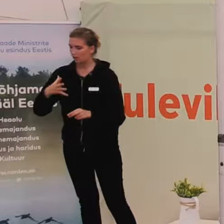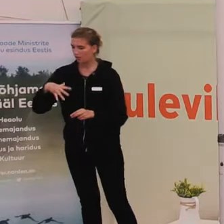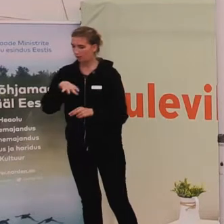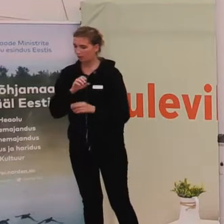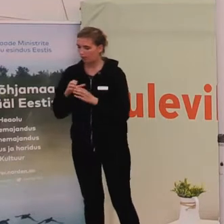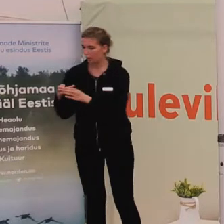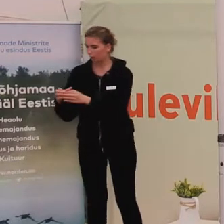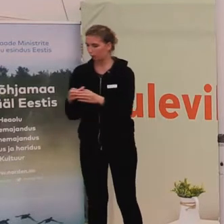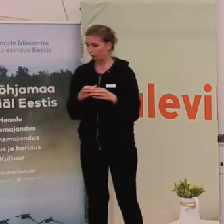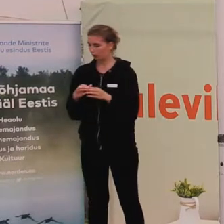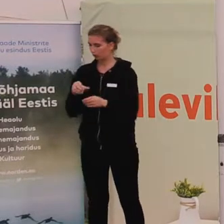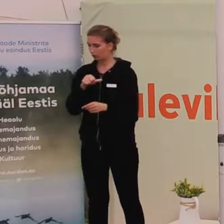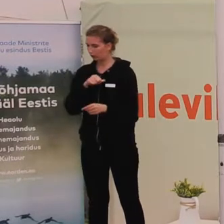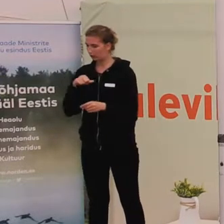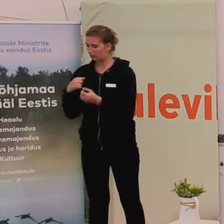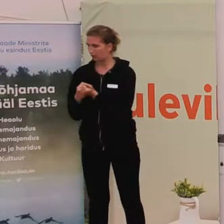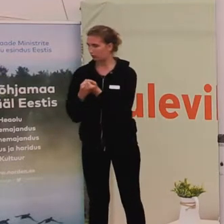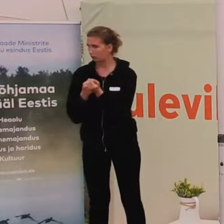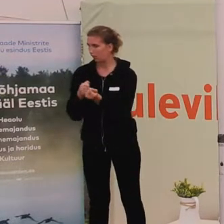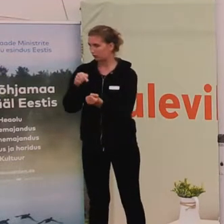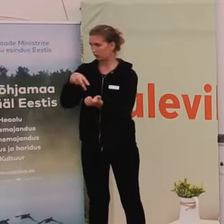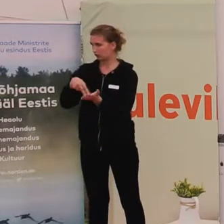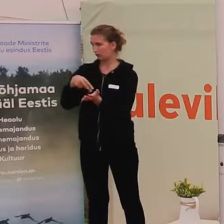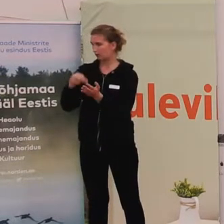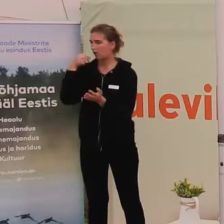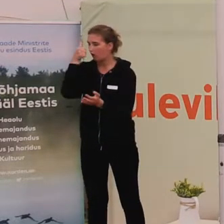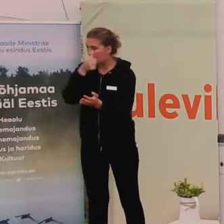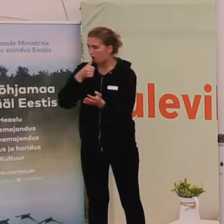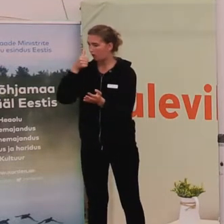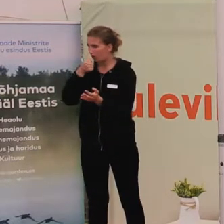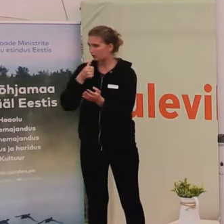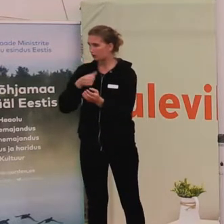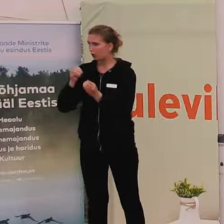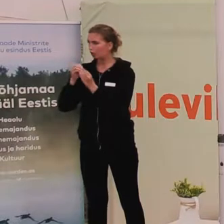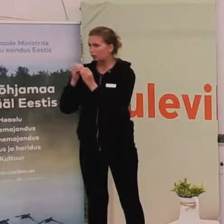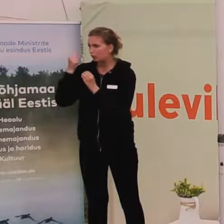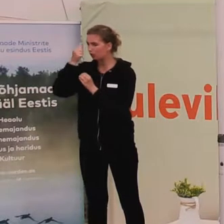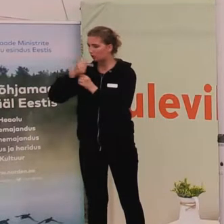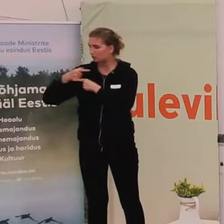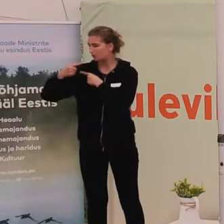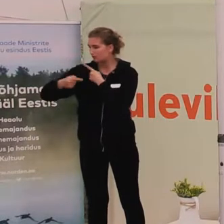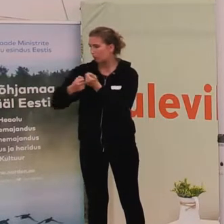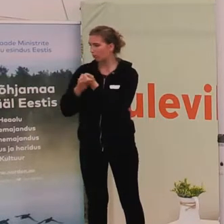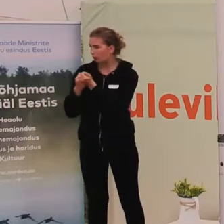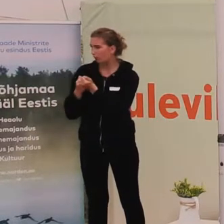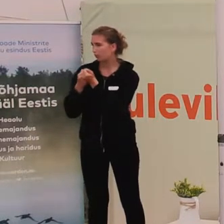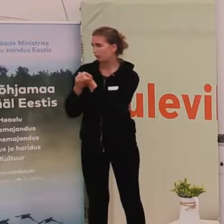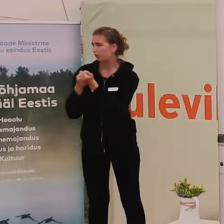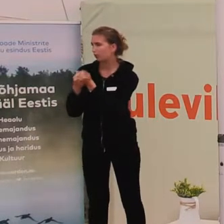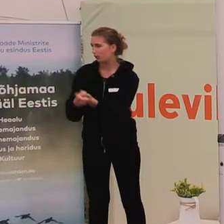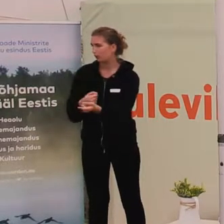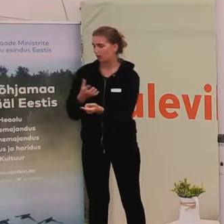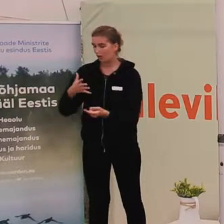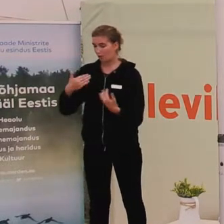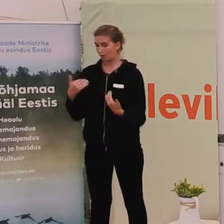supported this kind of way of behavior for years, decades. So we have grown in the society where we